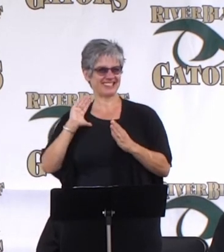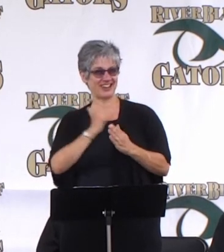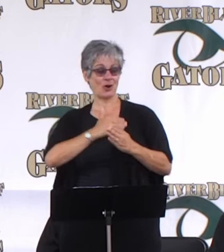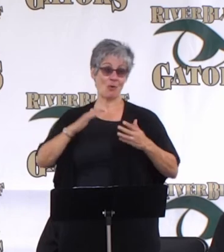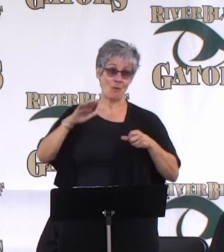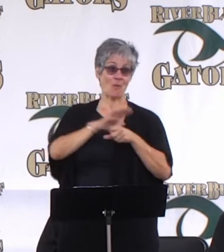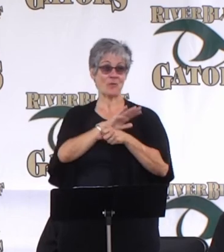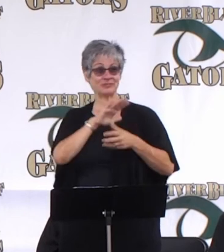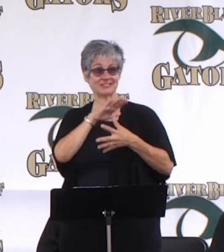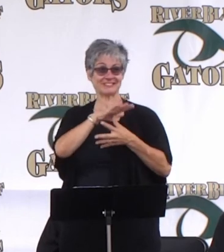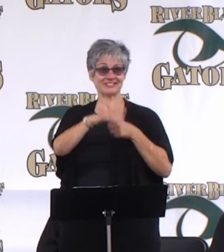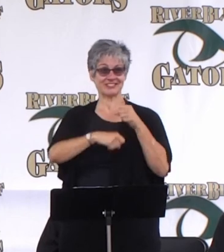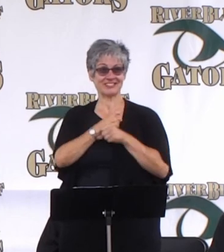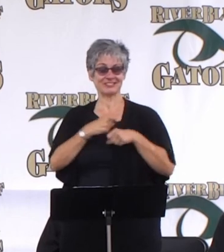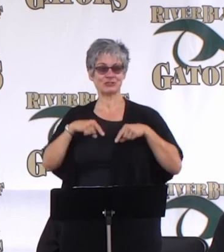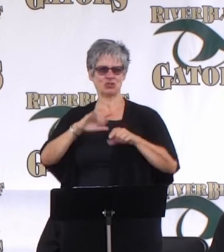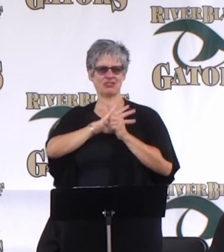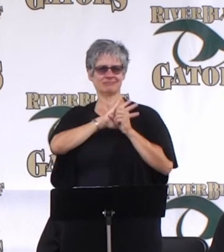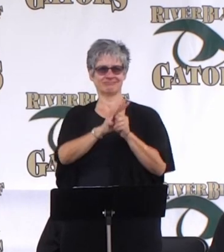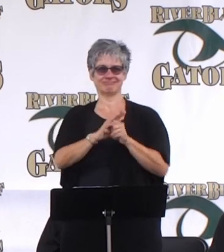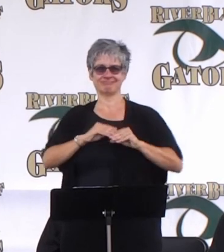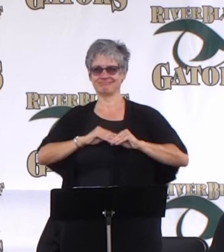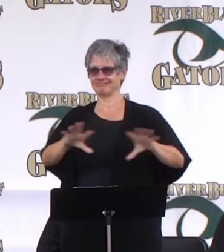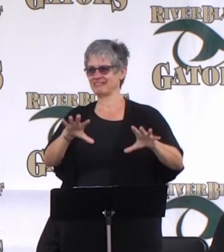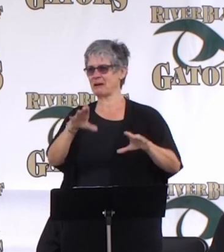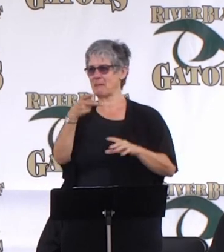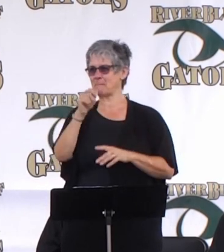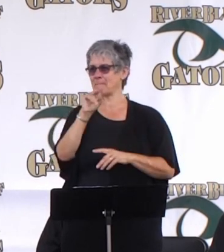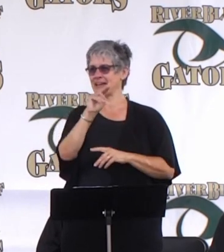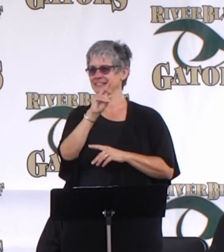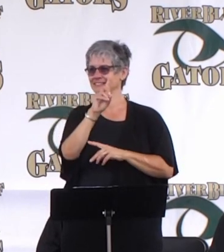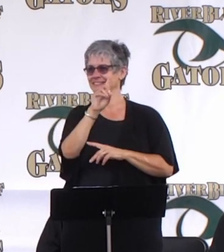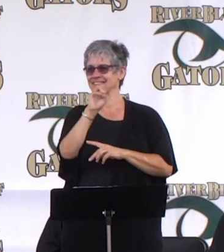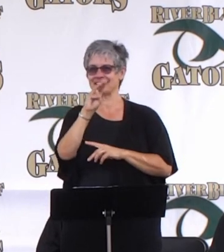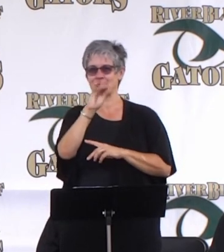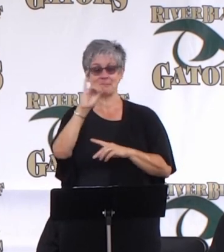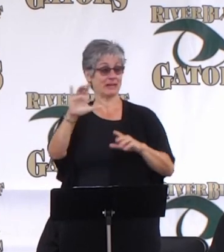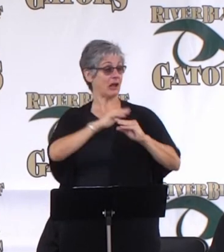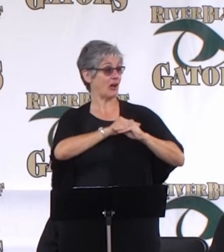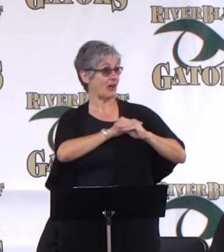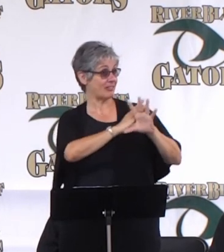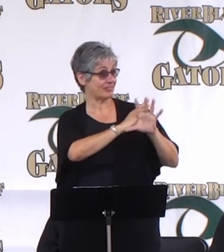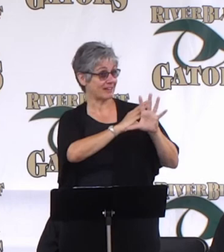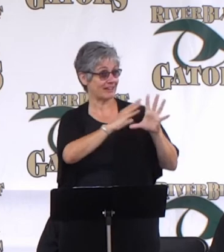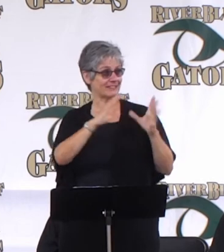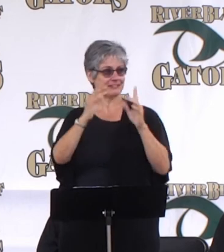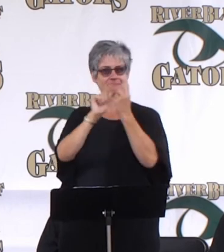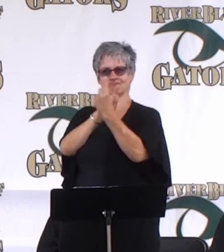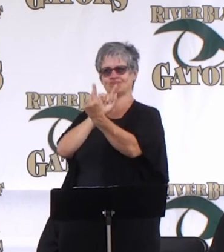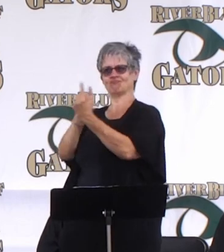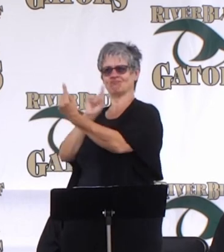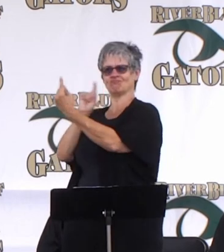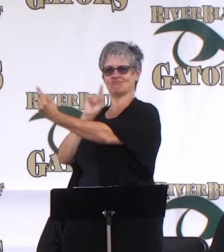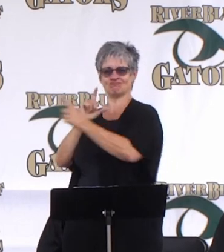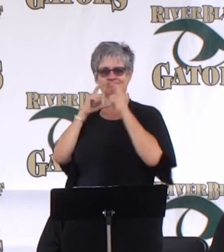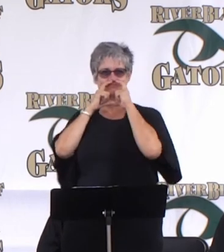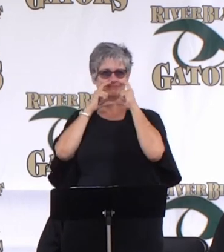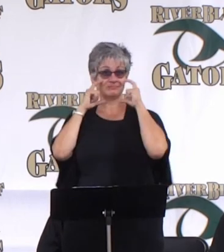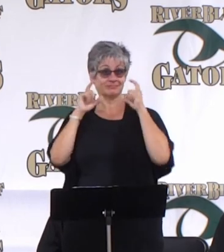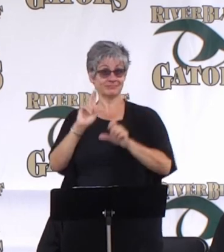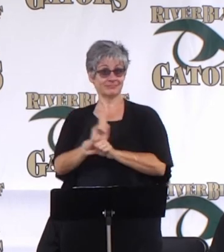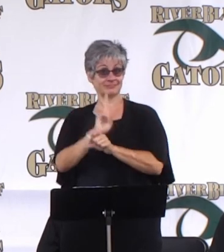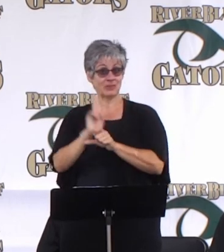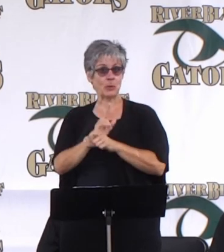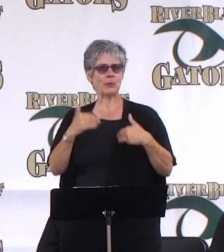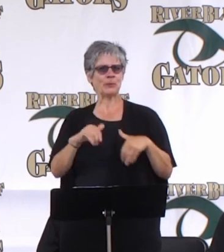pandemic. Between online classes, social distancing, and wearing masks, this year was certainly challenging. While